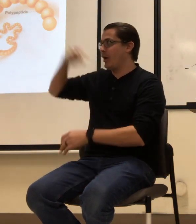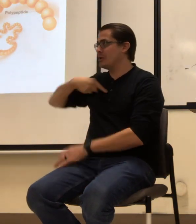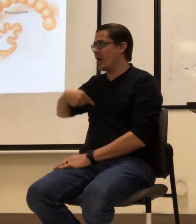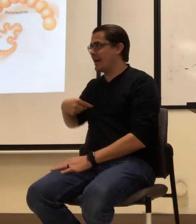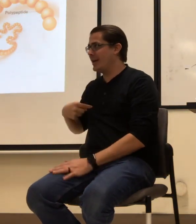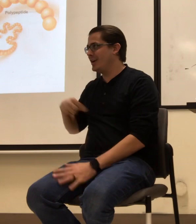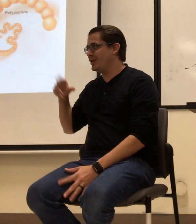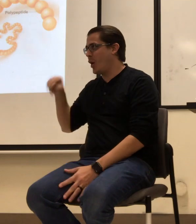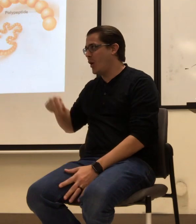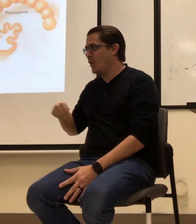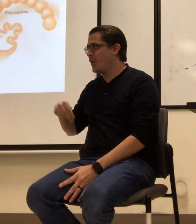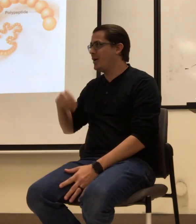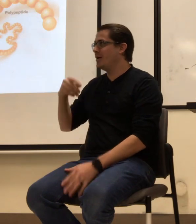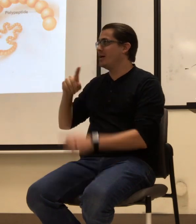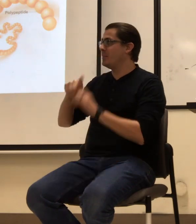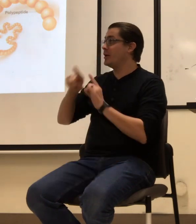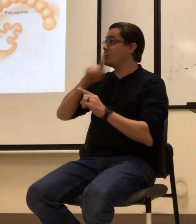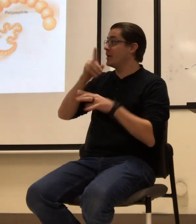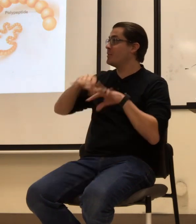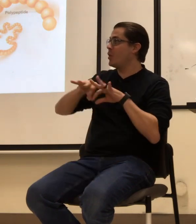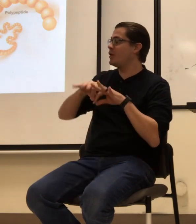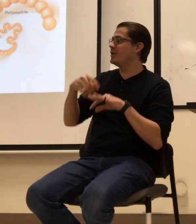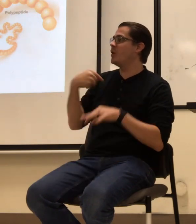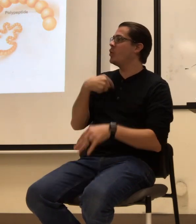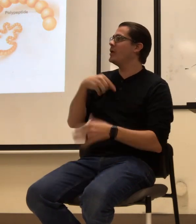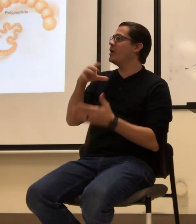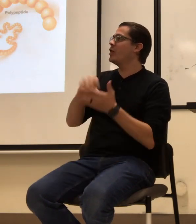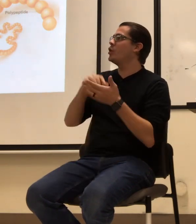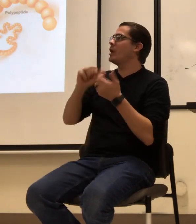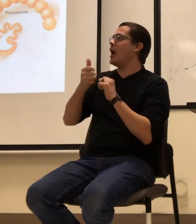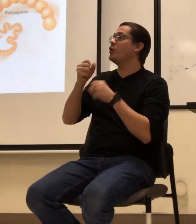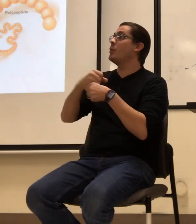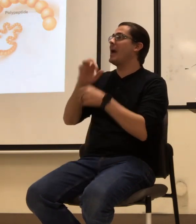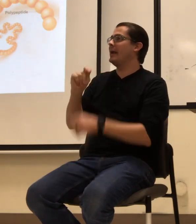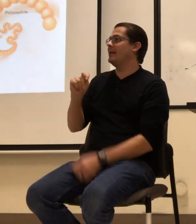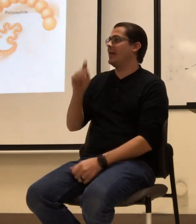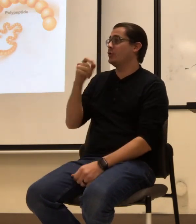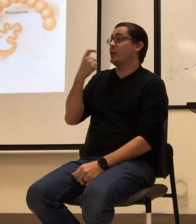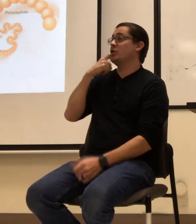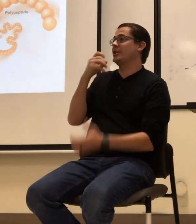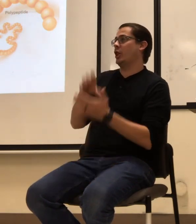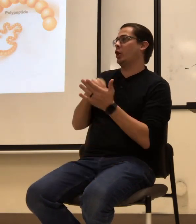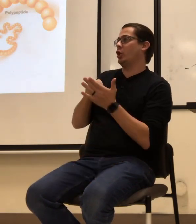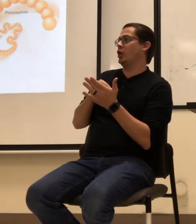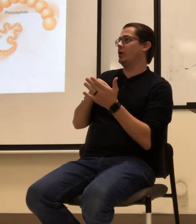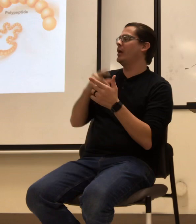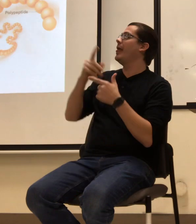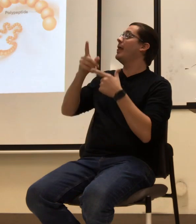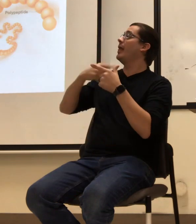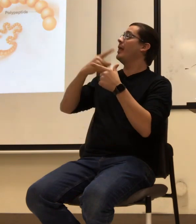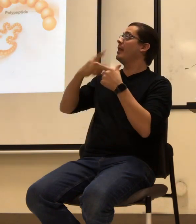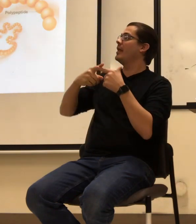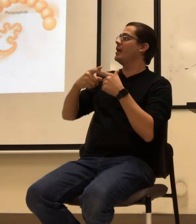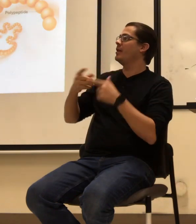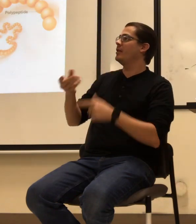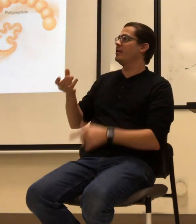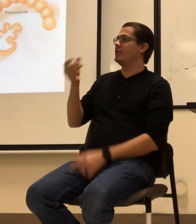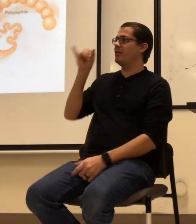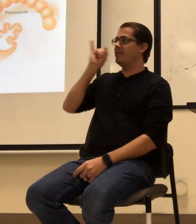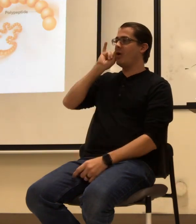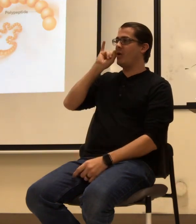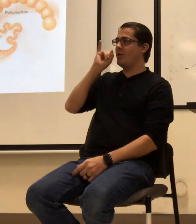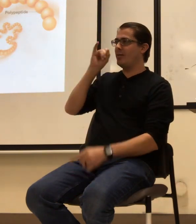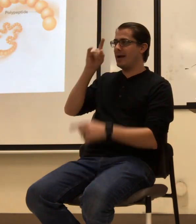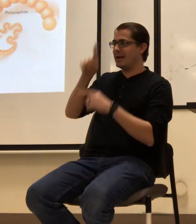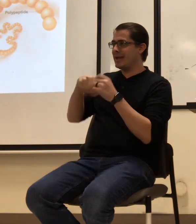No, but it's really important. We just learned how you made it, okay? But then you get your phone, I can't use it.